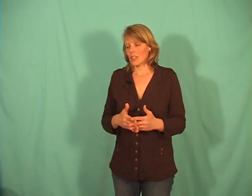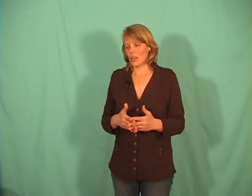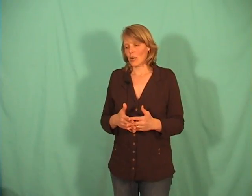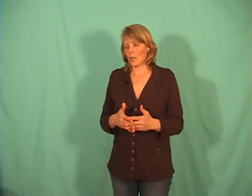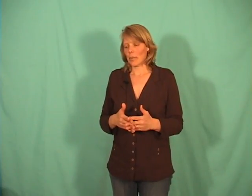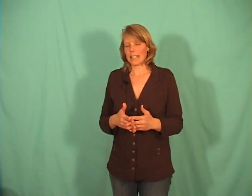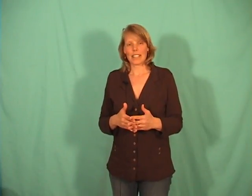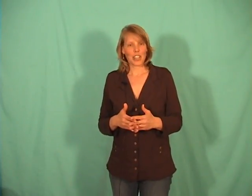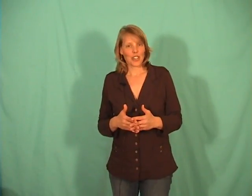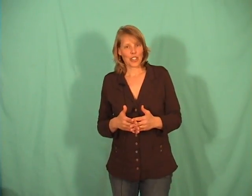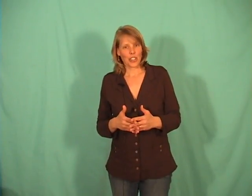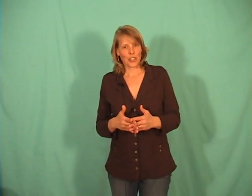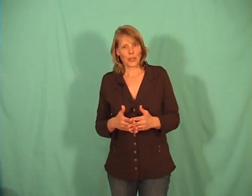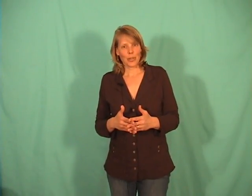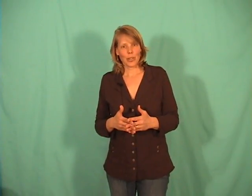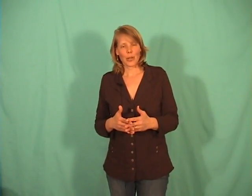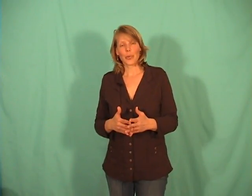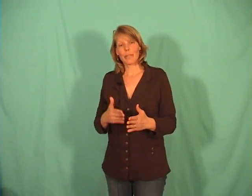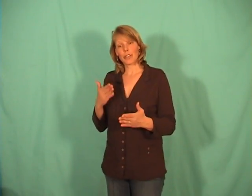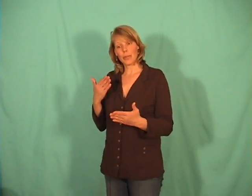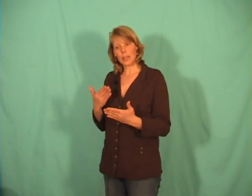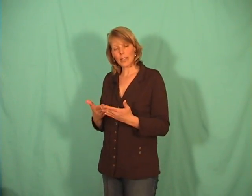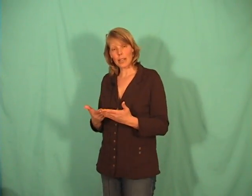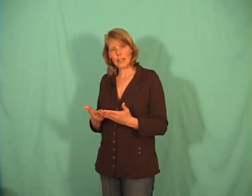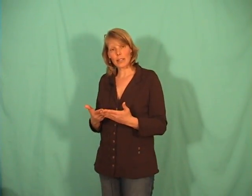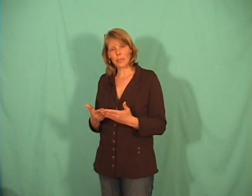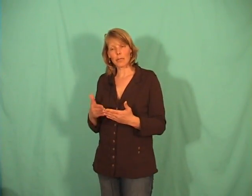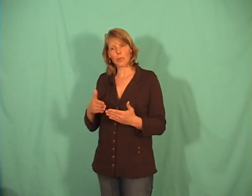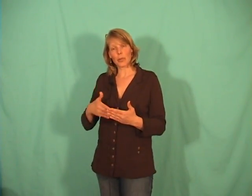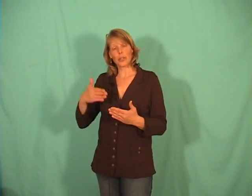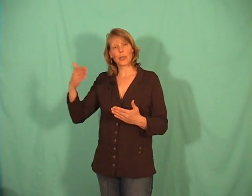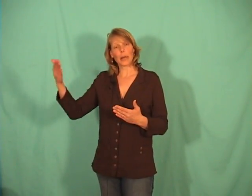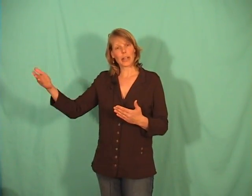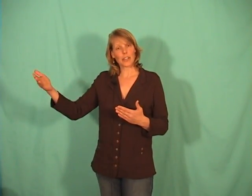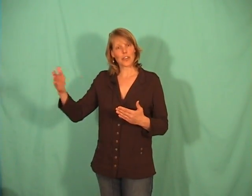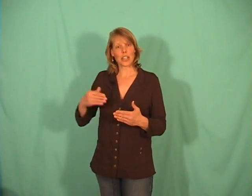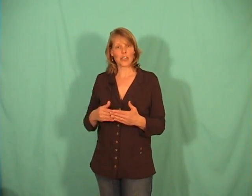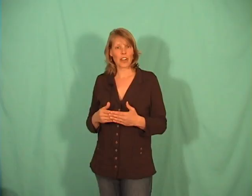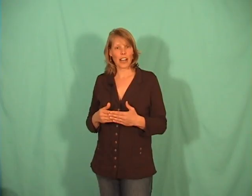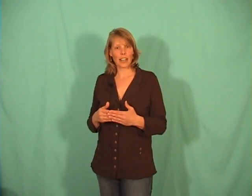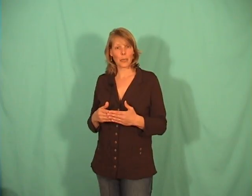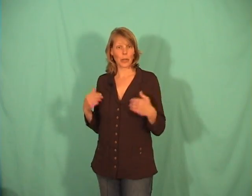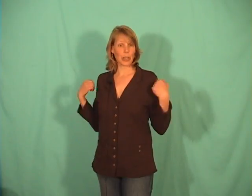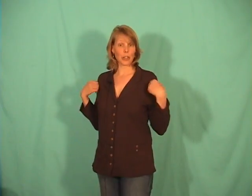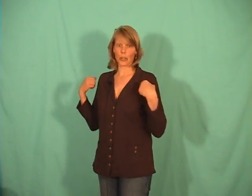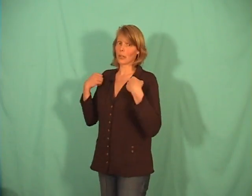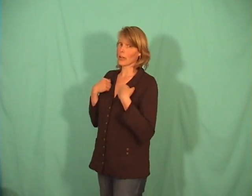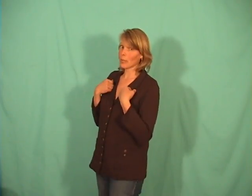So, my suggestion to you, review this lesson before you go out on your nature hike wearing your Ergo baby